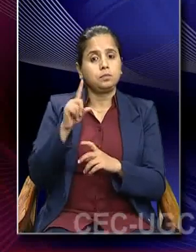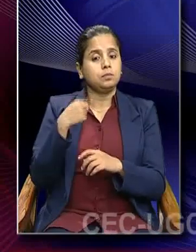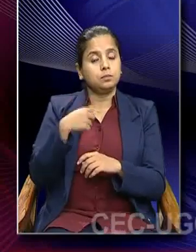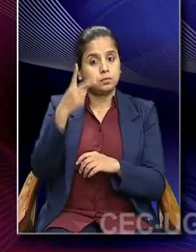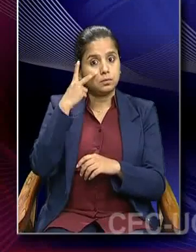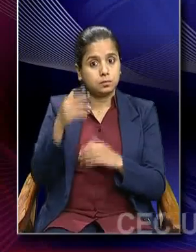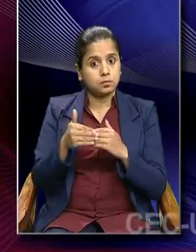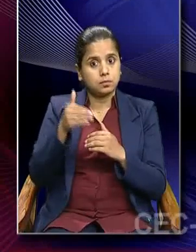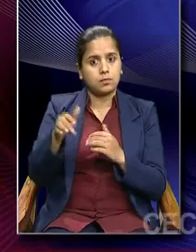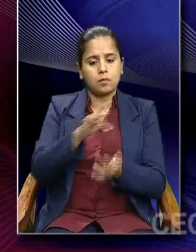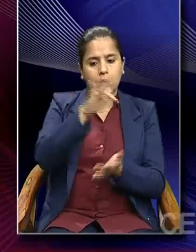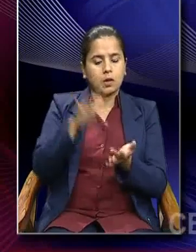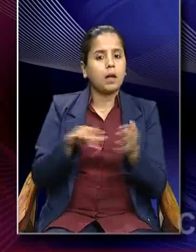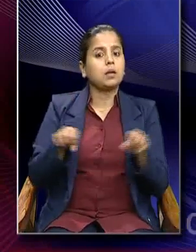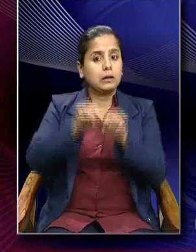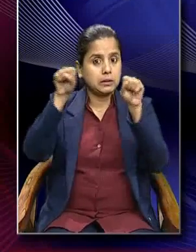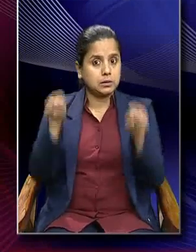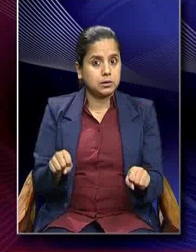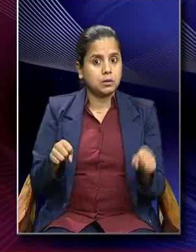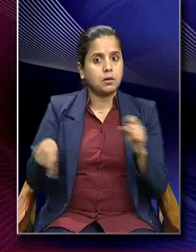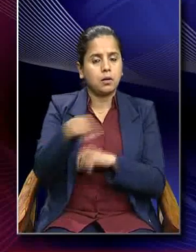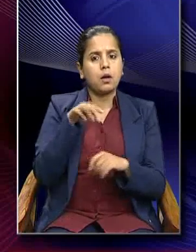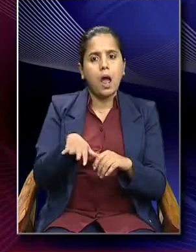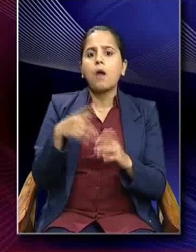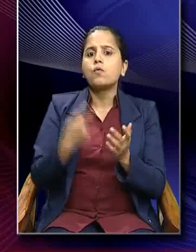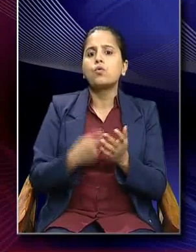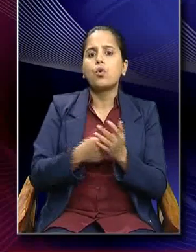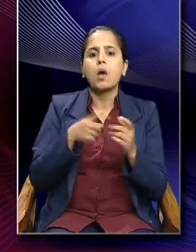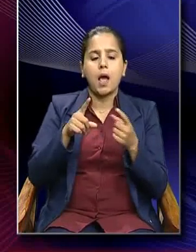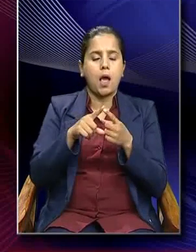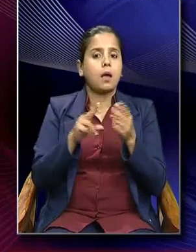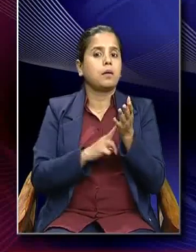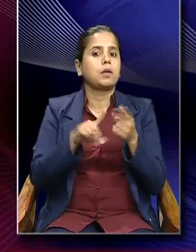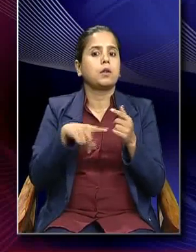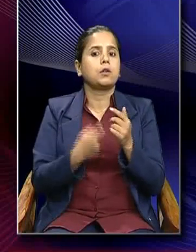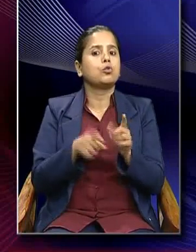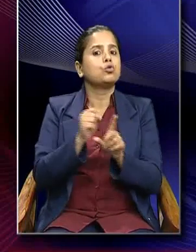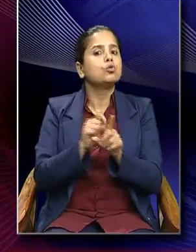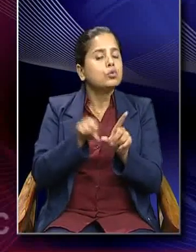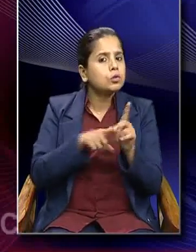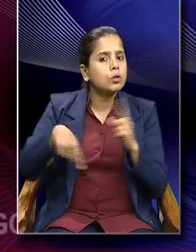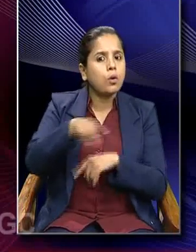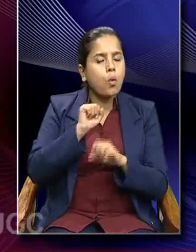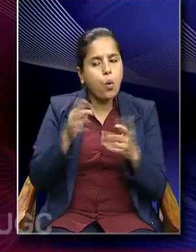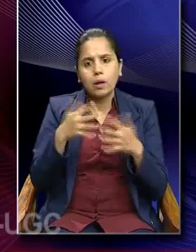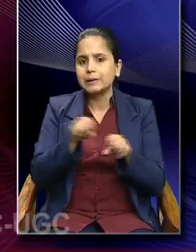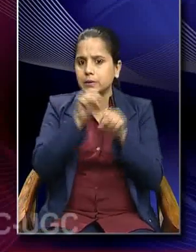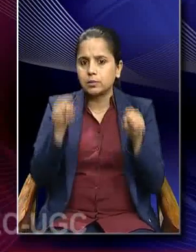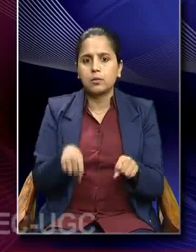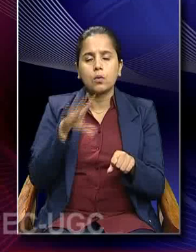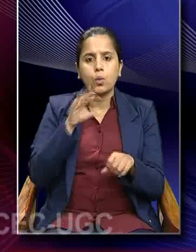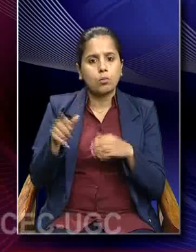the centralized system of provision of energy systems, instruments like which lead